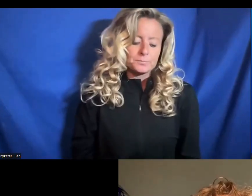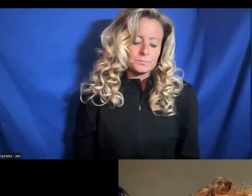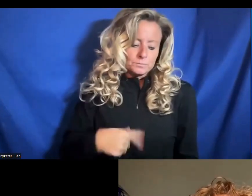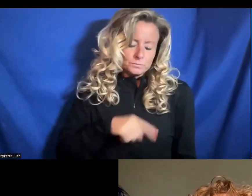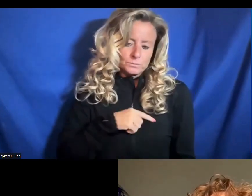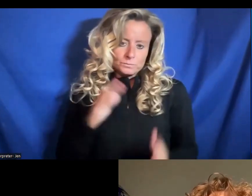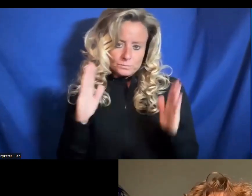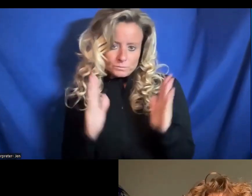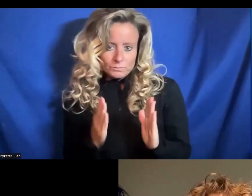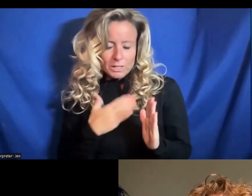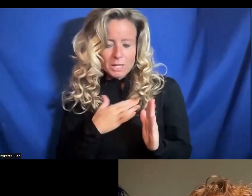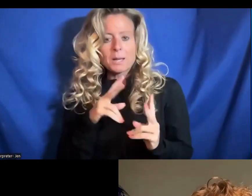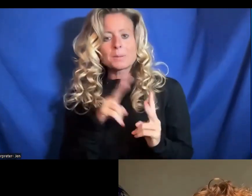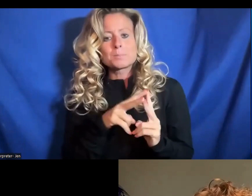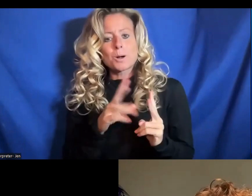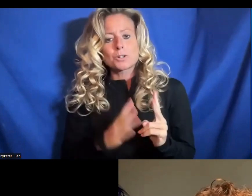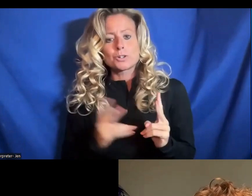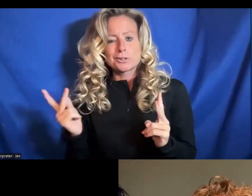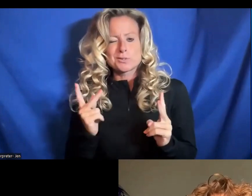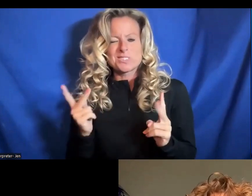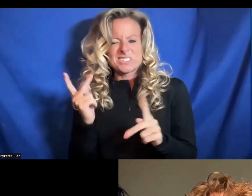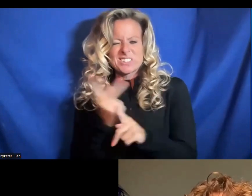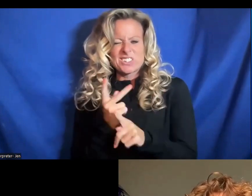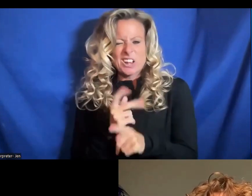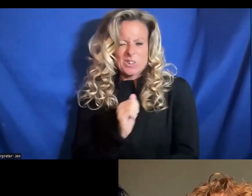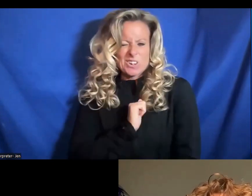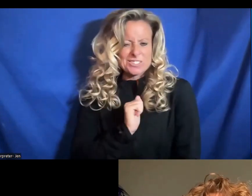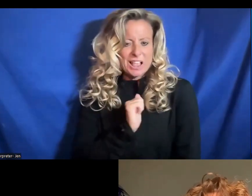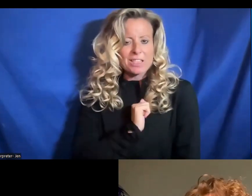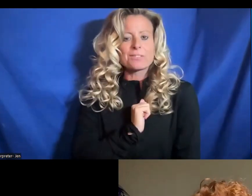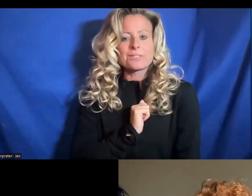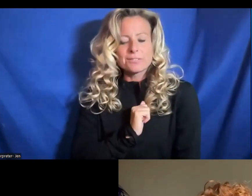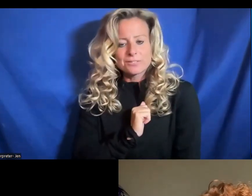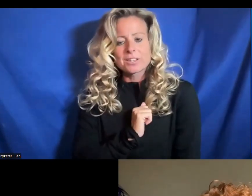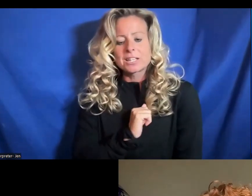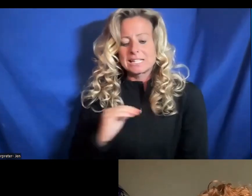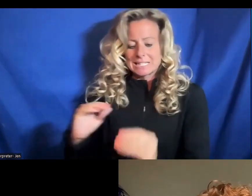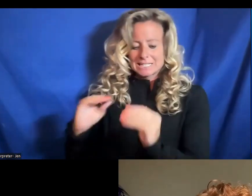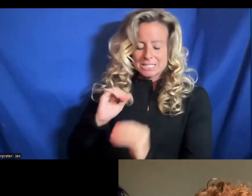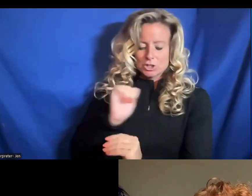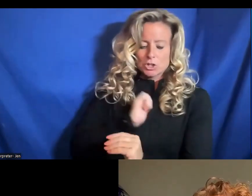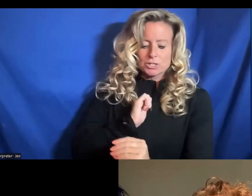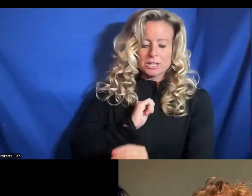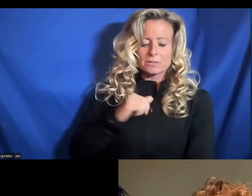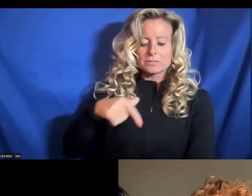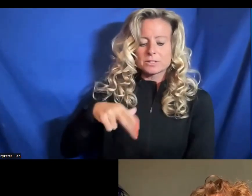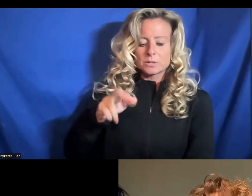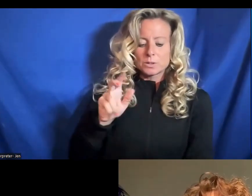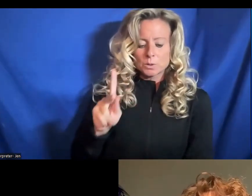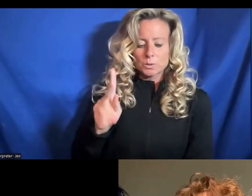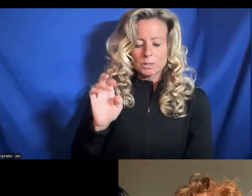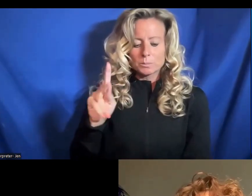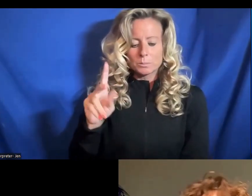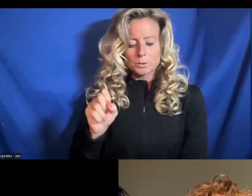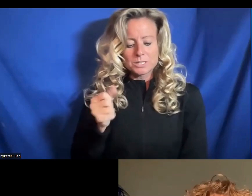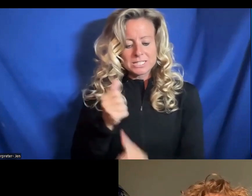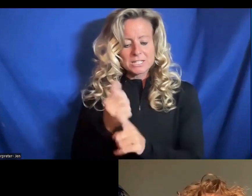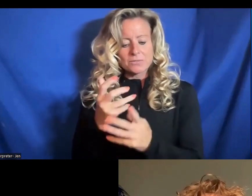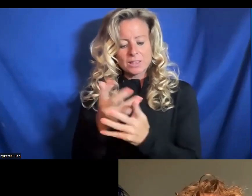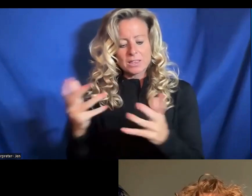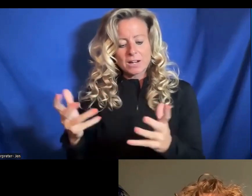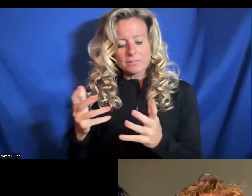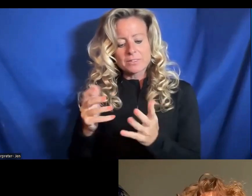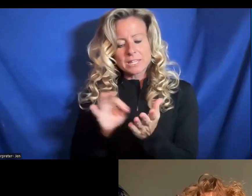my partner crunched the numbers ourselves. We had to teach ourselves QuickBooks and do a lot of the